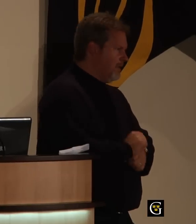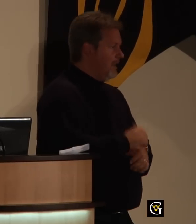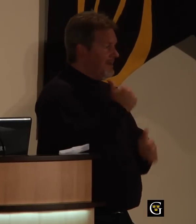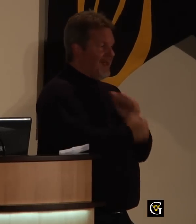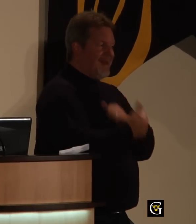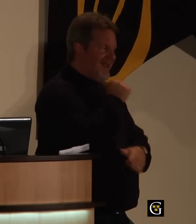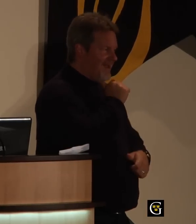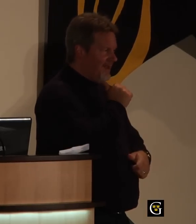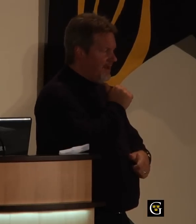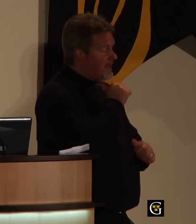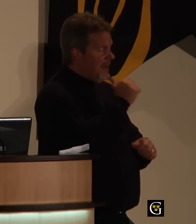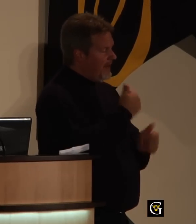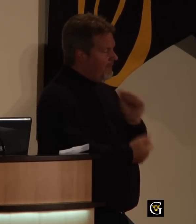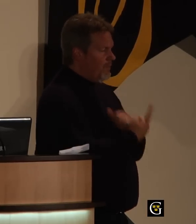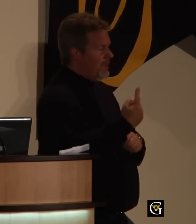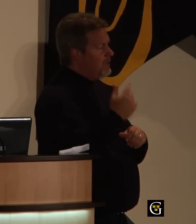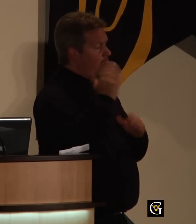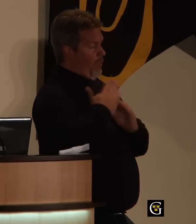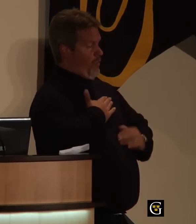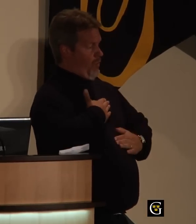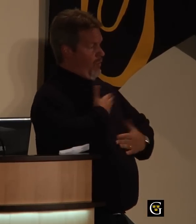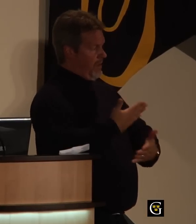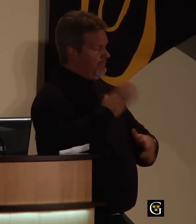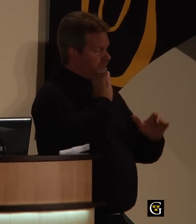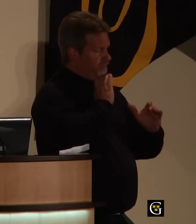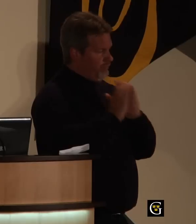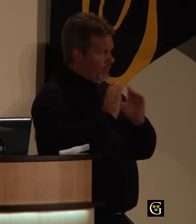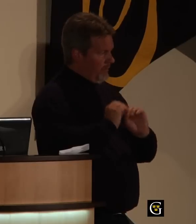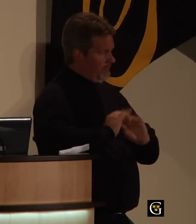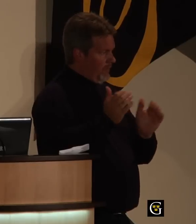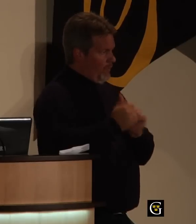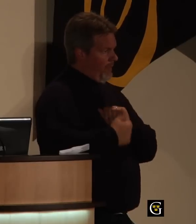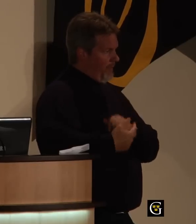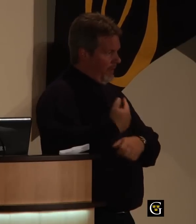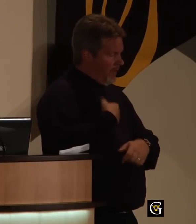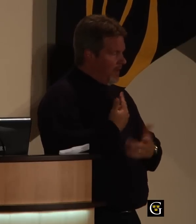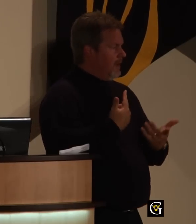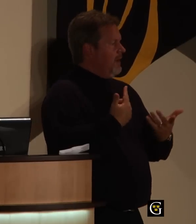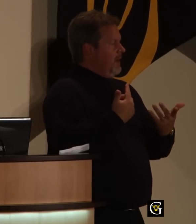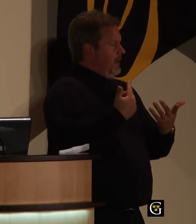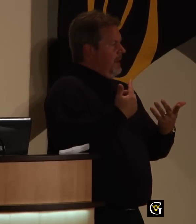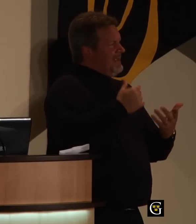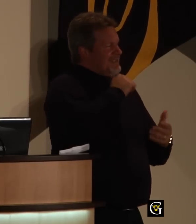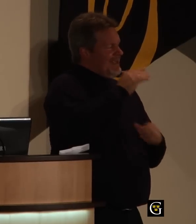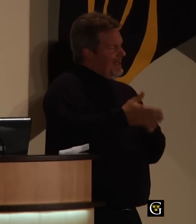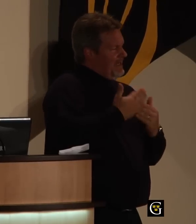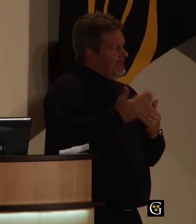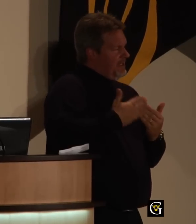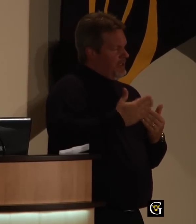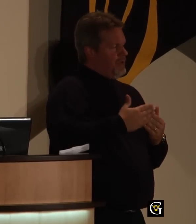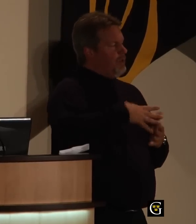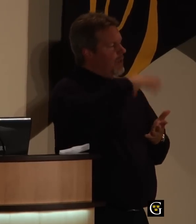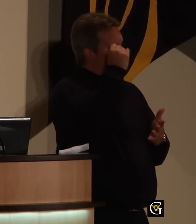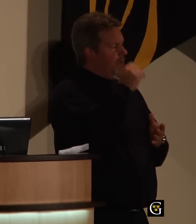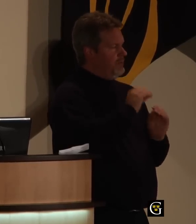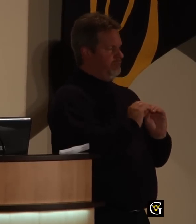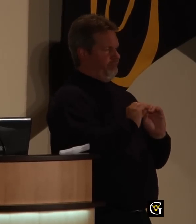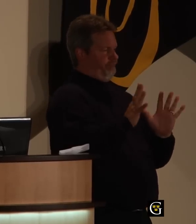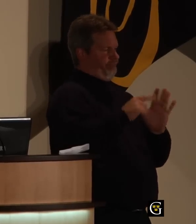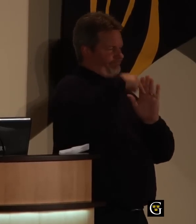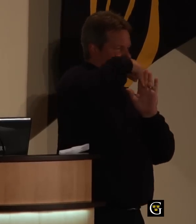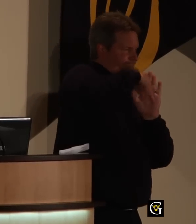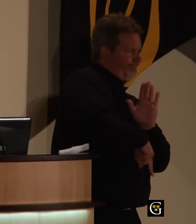to communicate with you, it's not always easy to learn those kind of communicative skills that many people take up